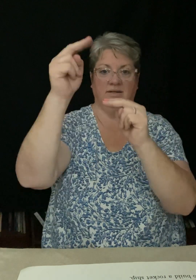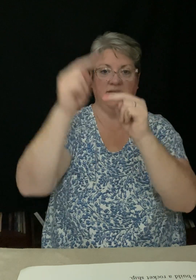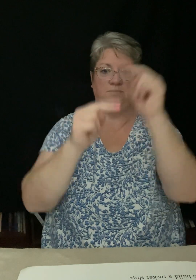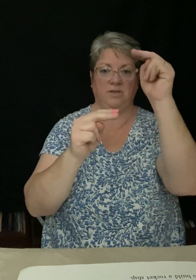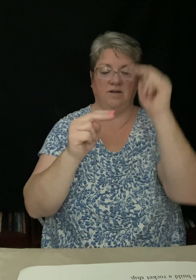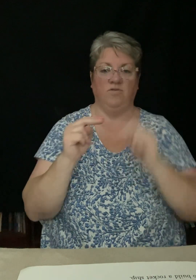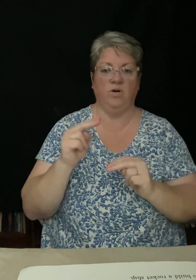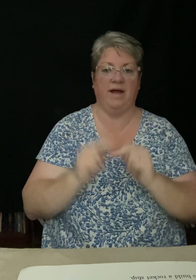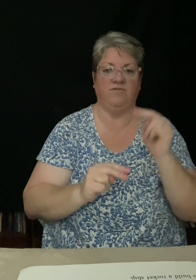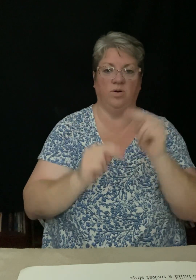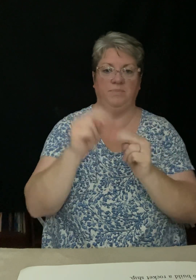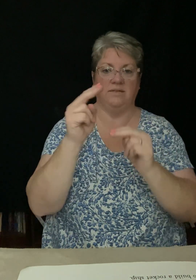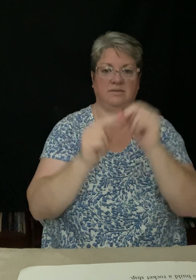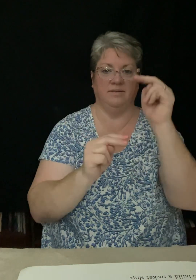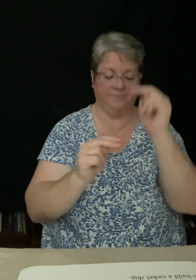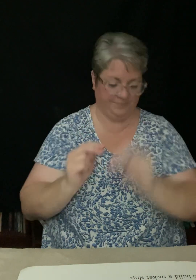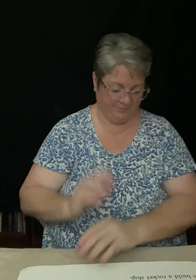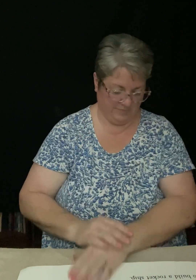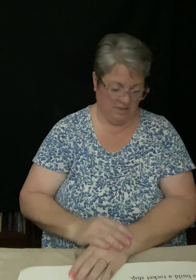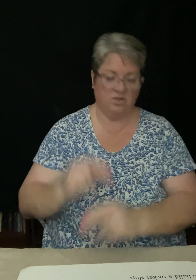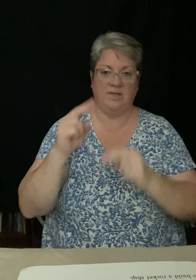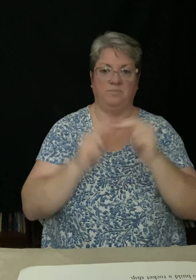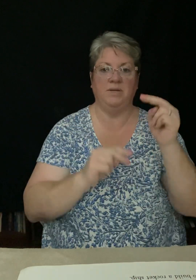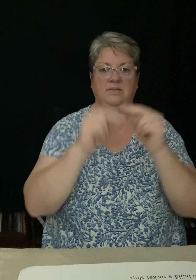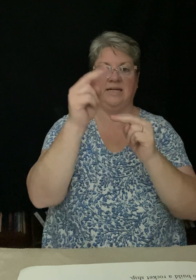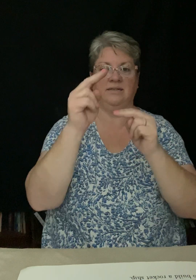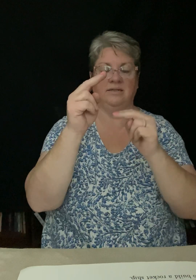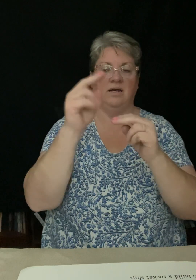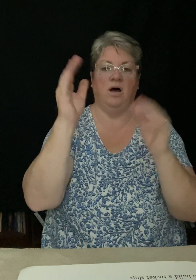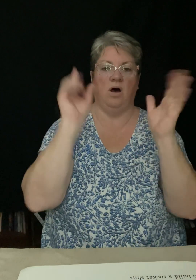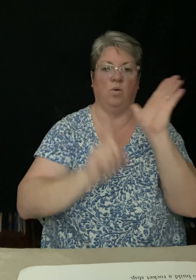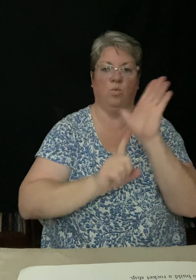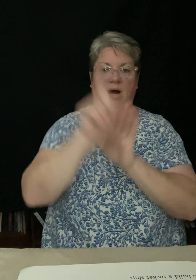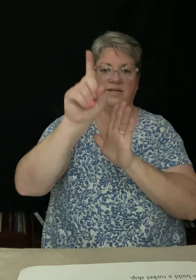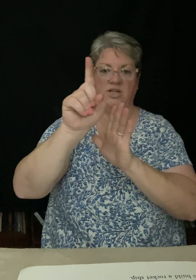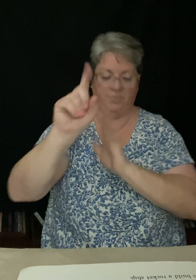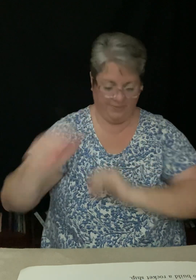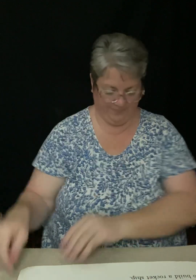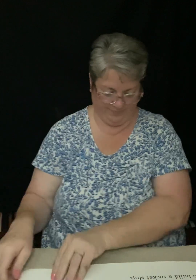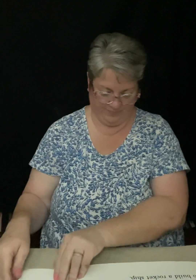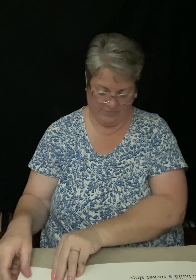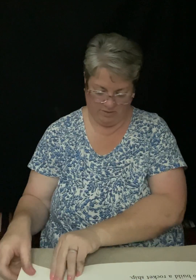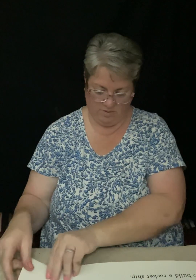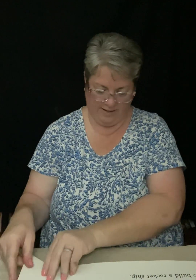keep building, floor by floor, build. So he's building a rocket ship. Okay.